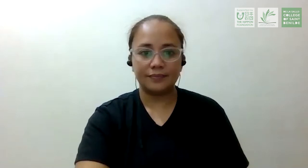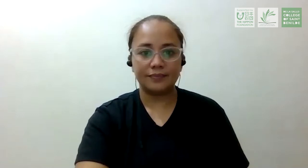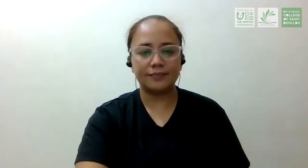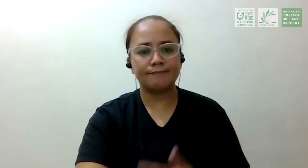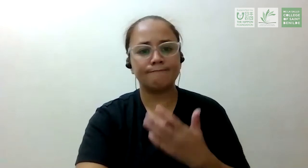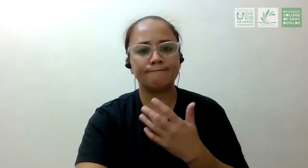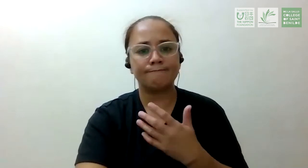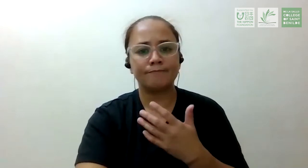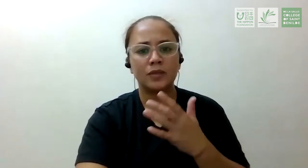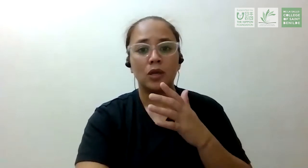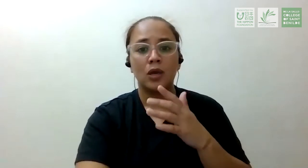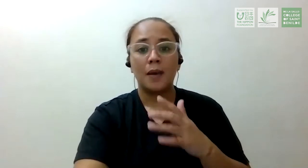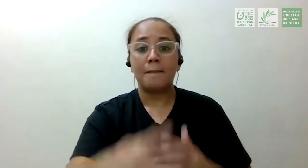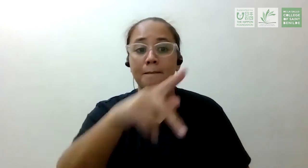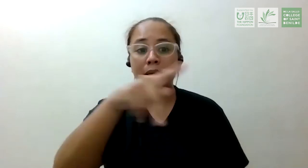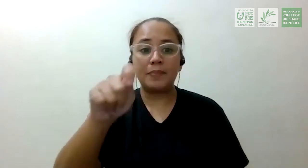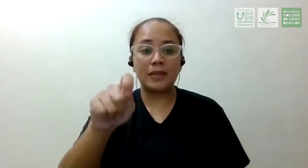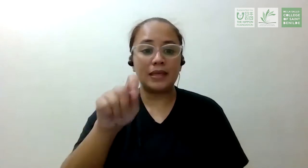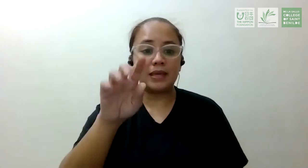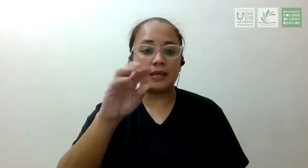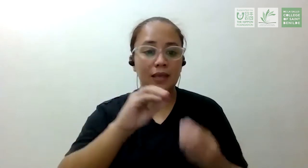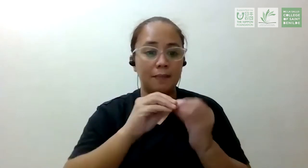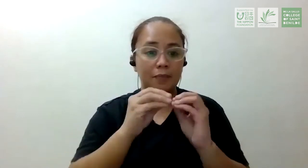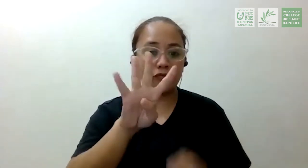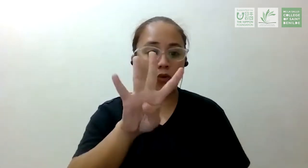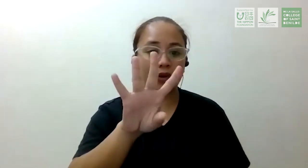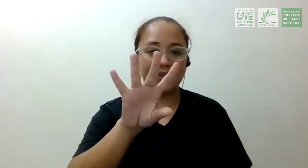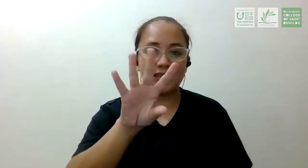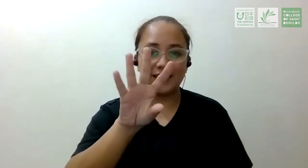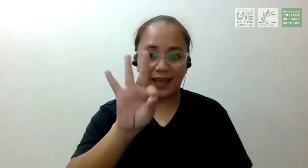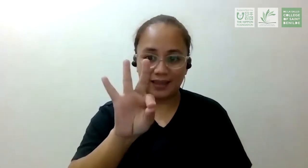go to slide number 49.